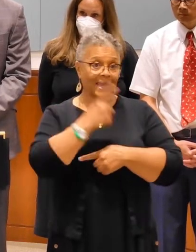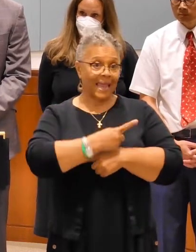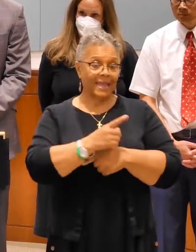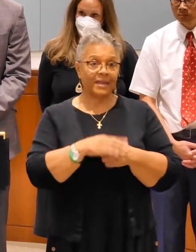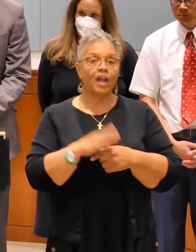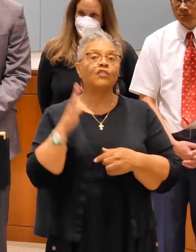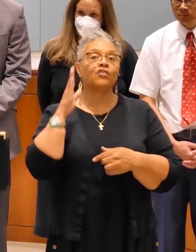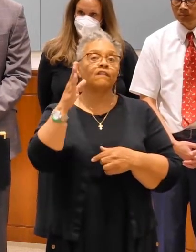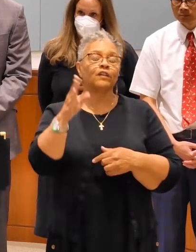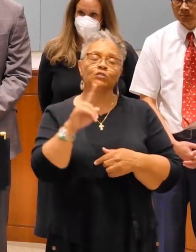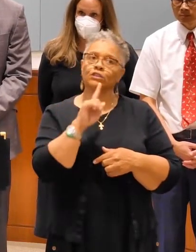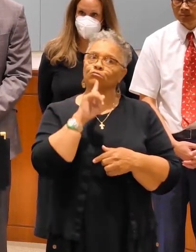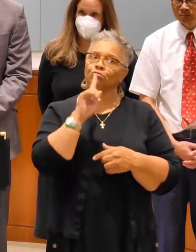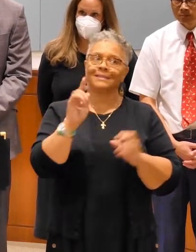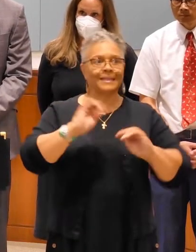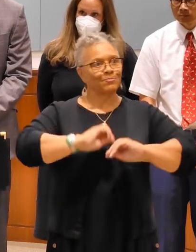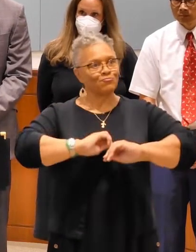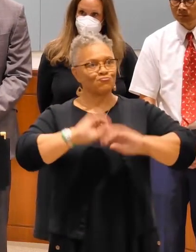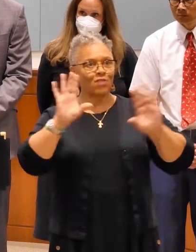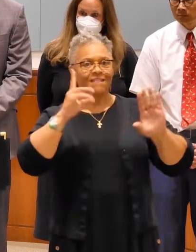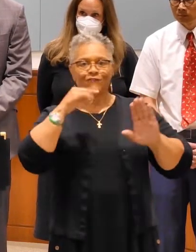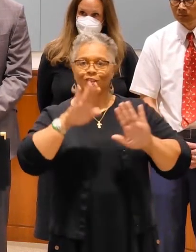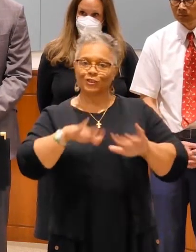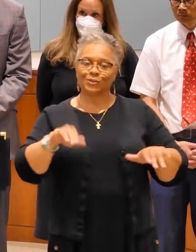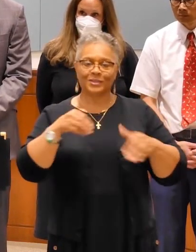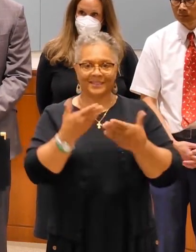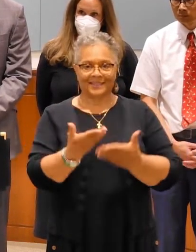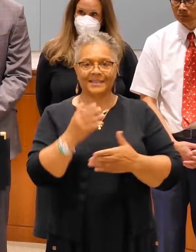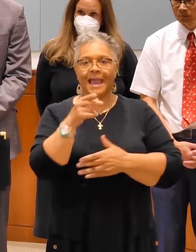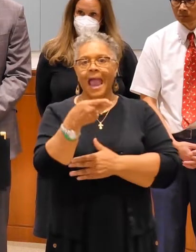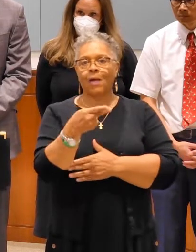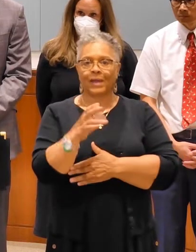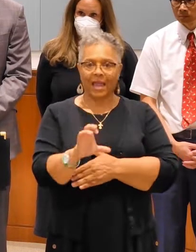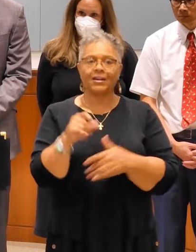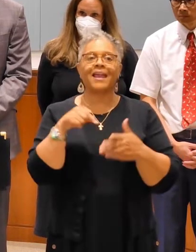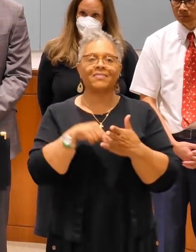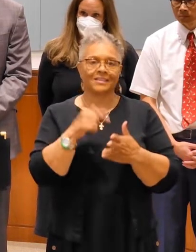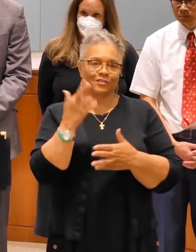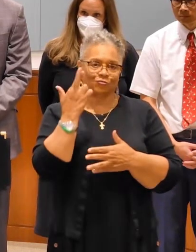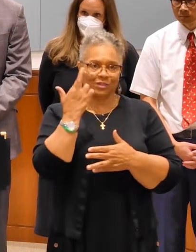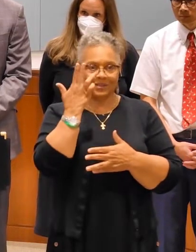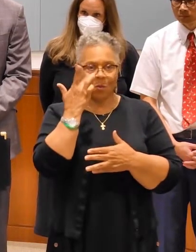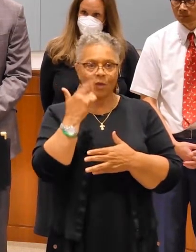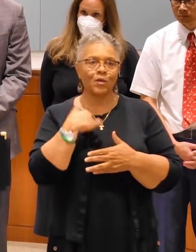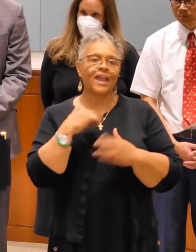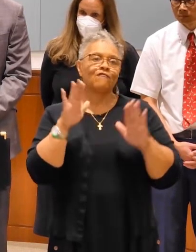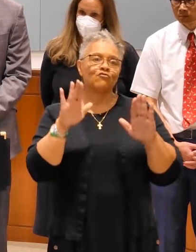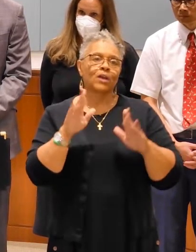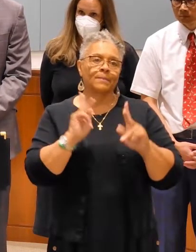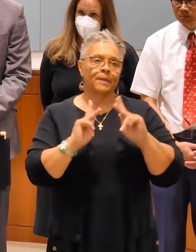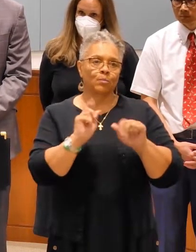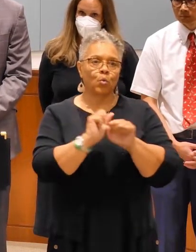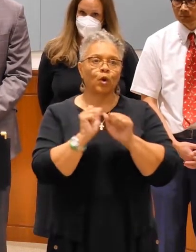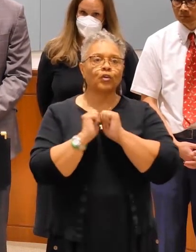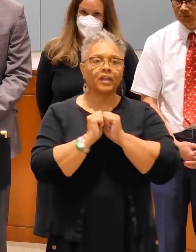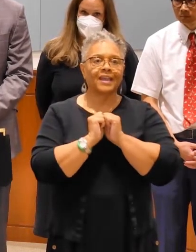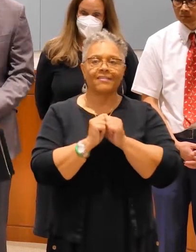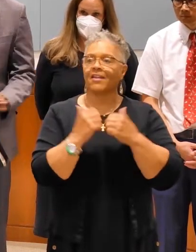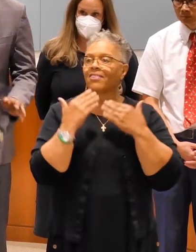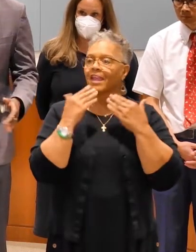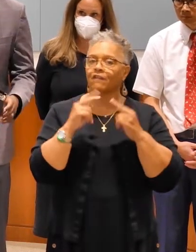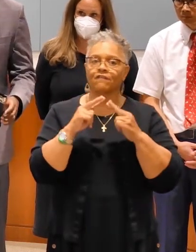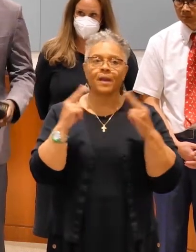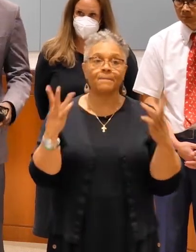the future is extremely bright for the children in Howard County, and this is the reasons why when you have great people working together. Thank you very